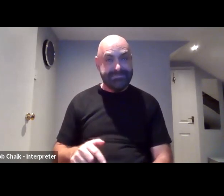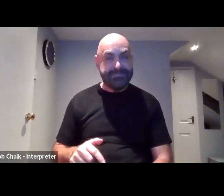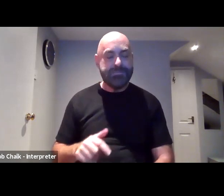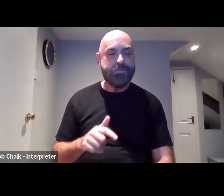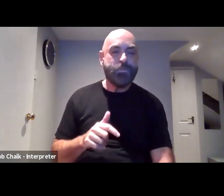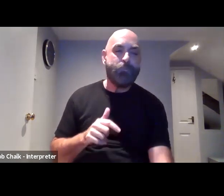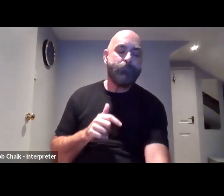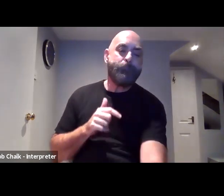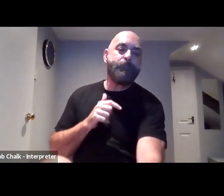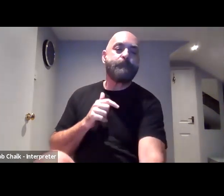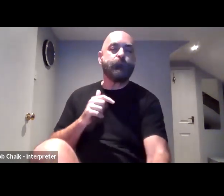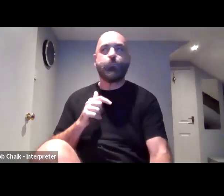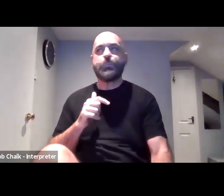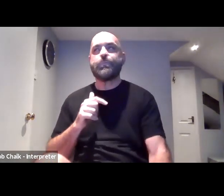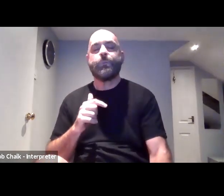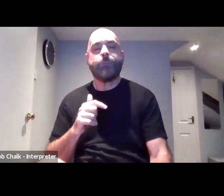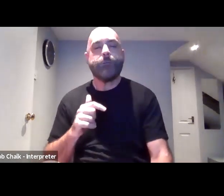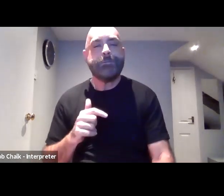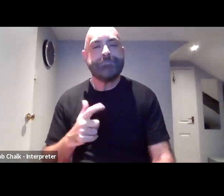I will mention again,